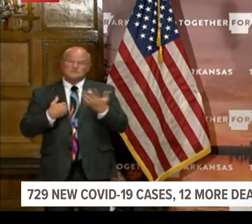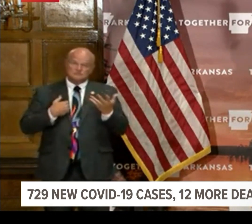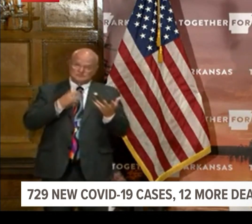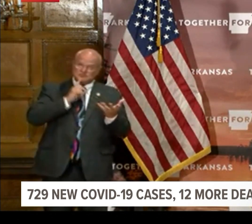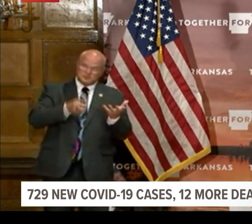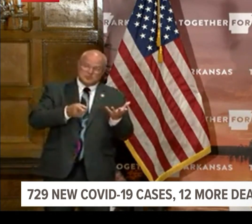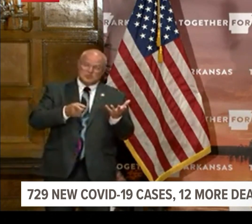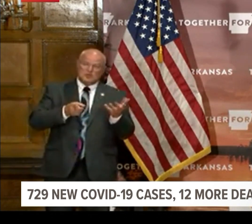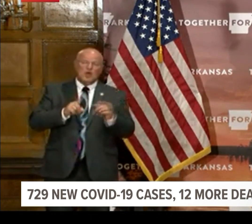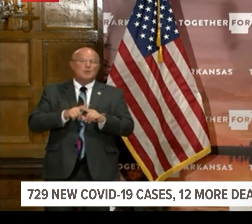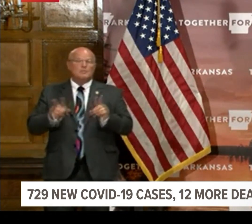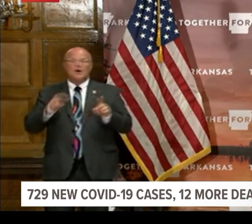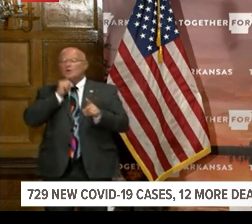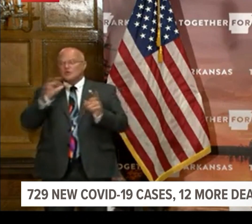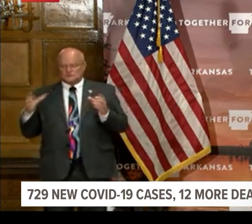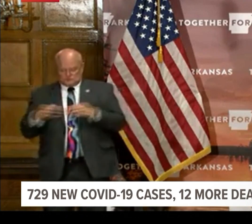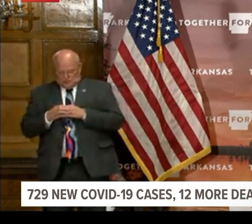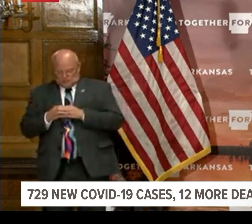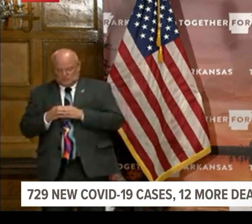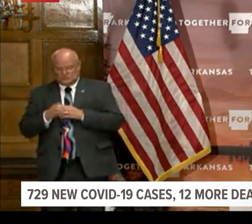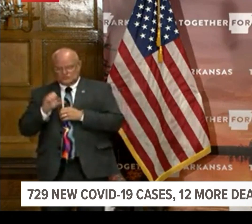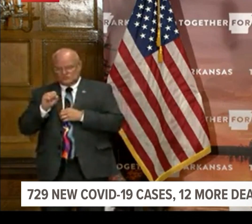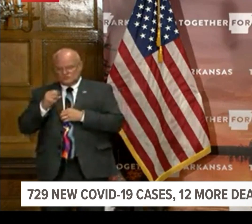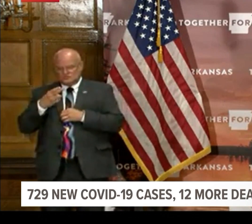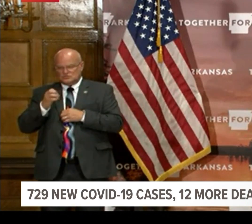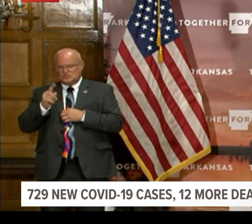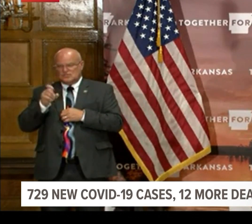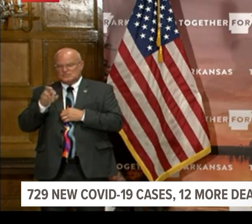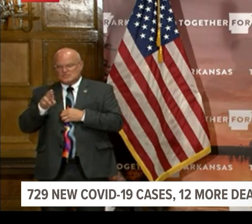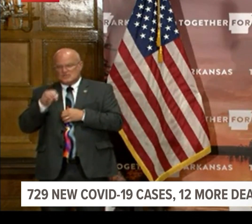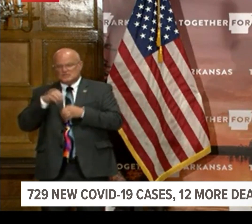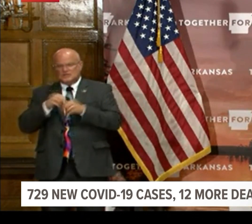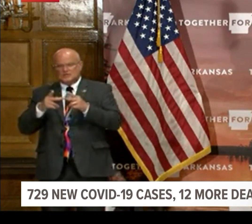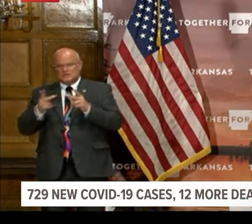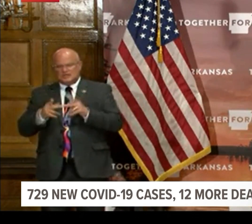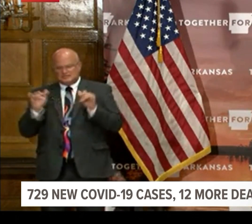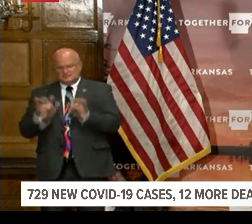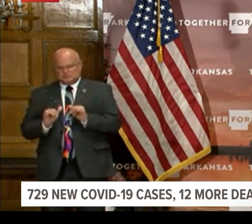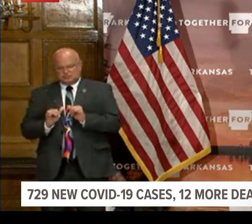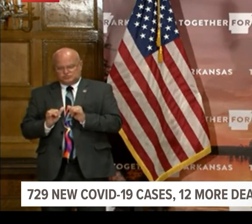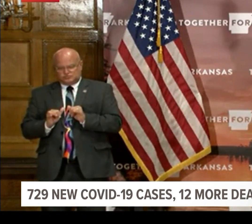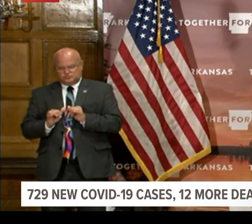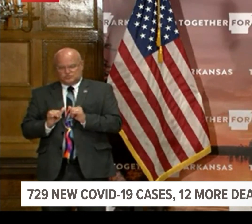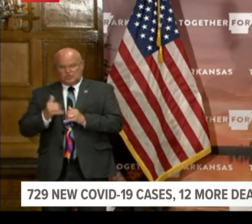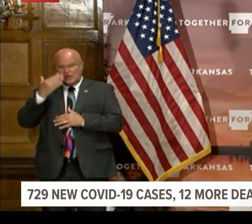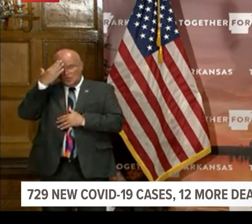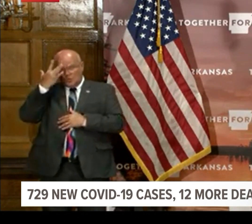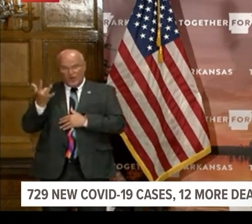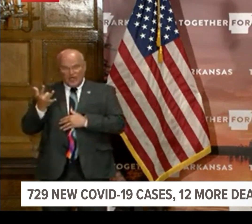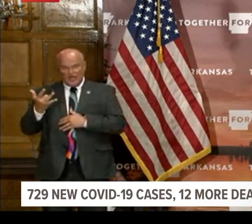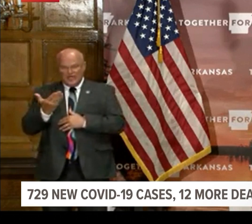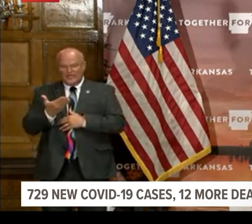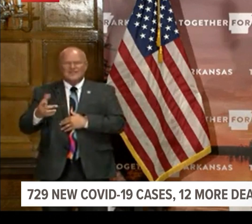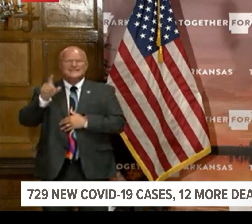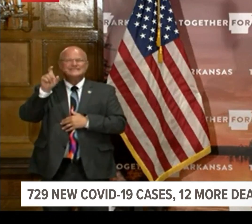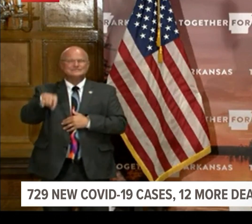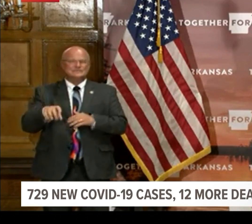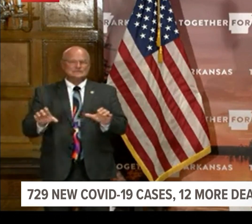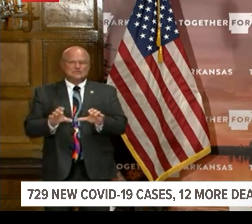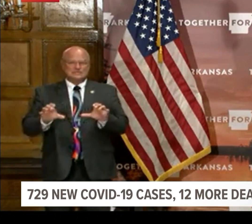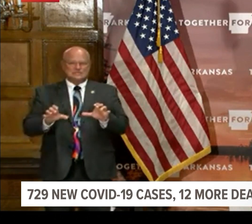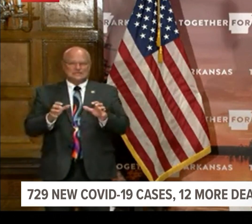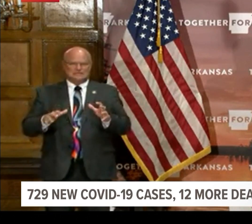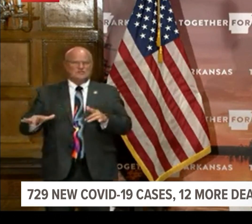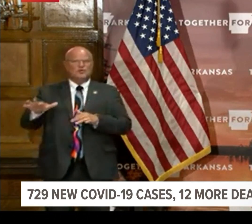true. But we don't shelter in place because there's essential things that have to be done in our society. And the